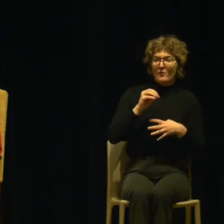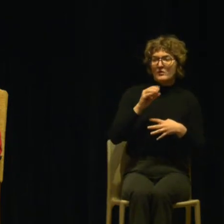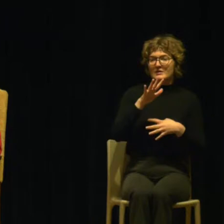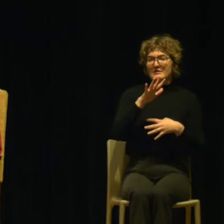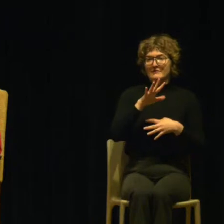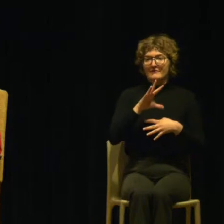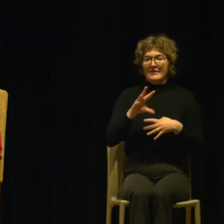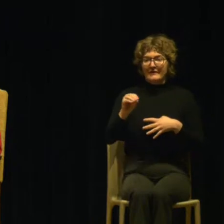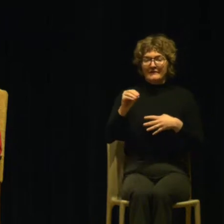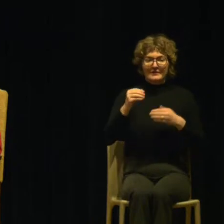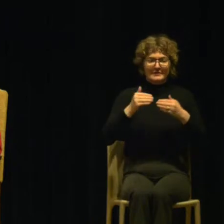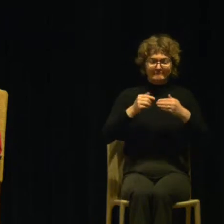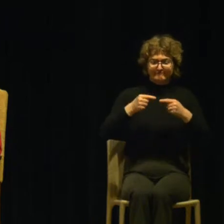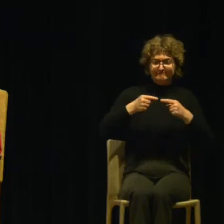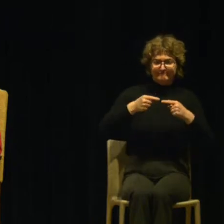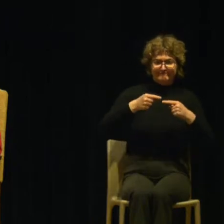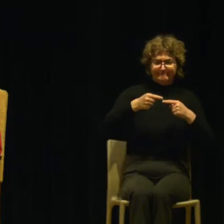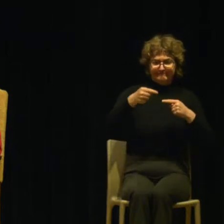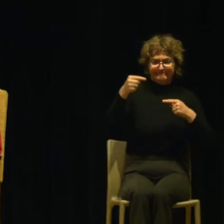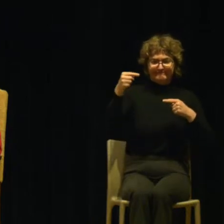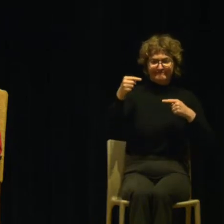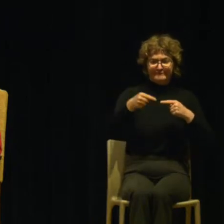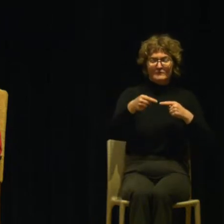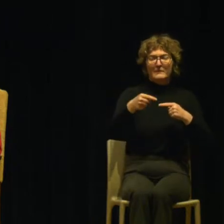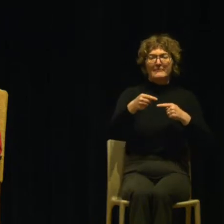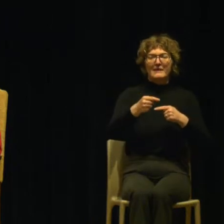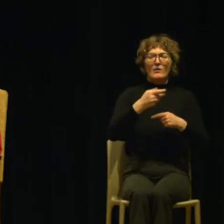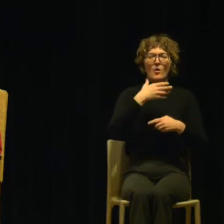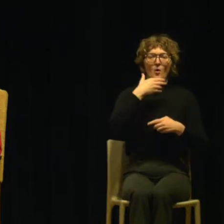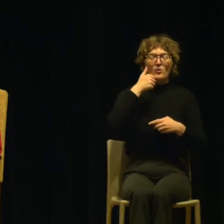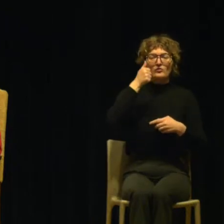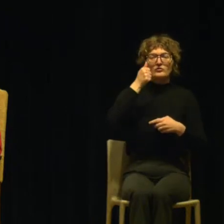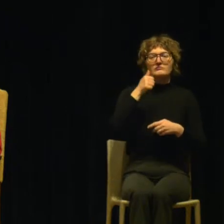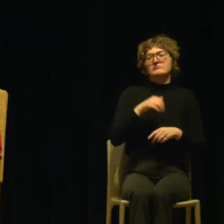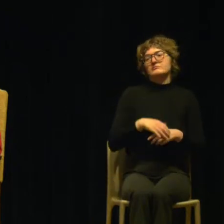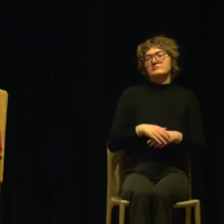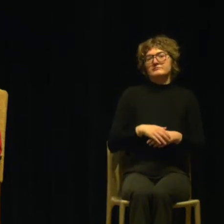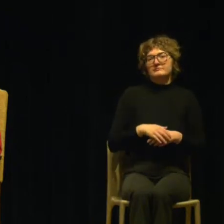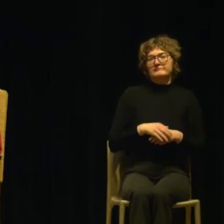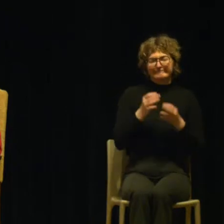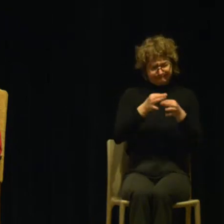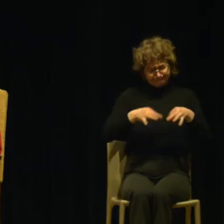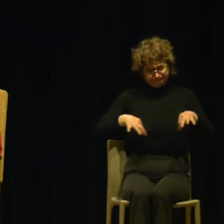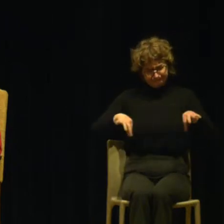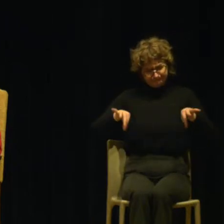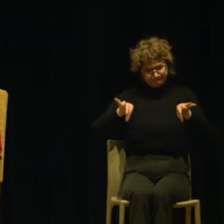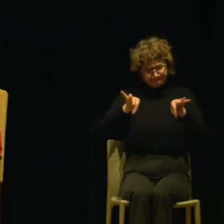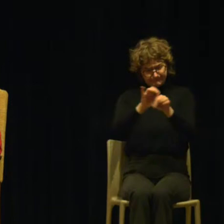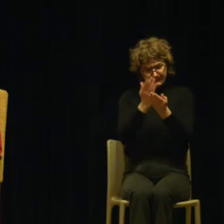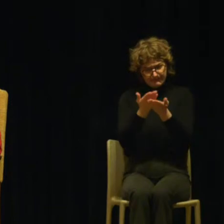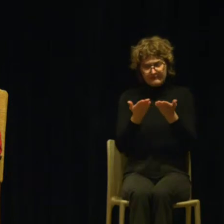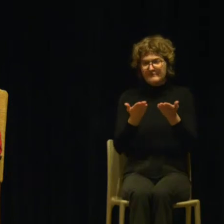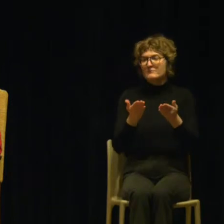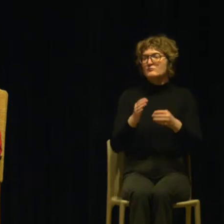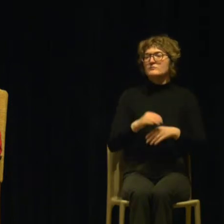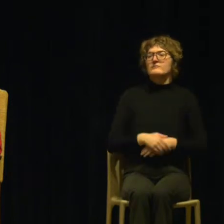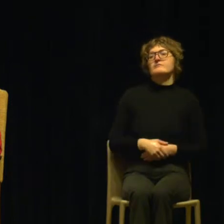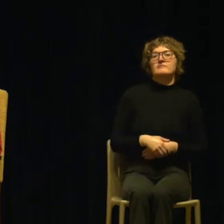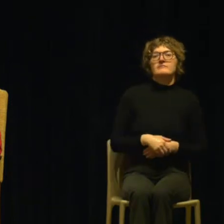and well into ourselves as seniors, because this is so important. And I think we all know, we've